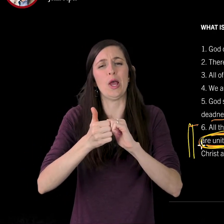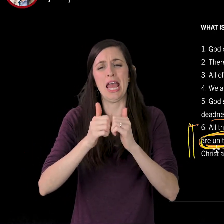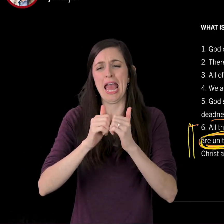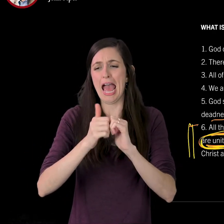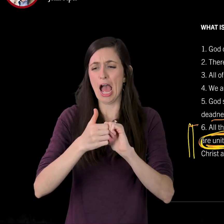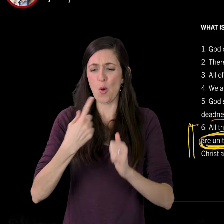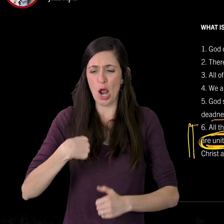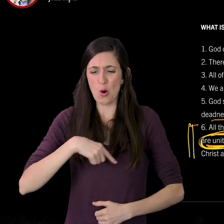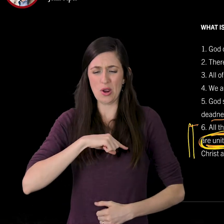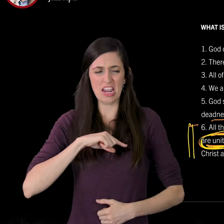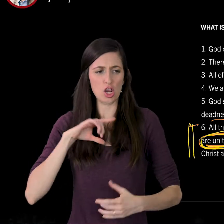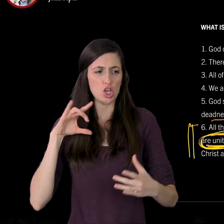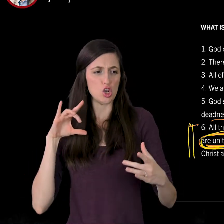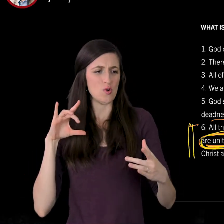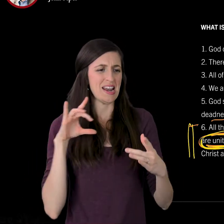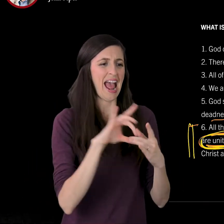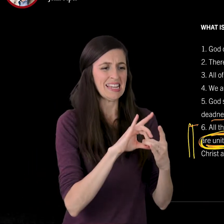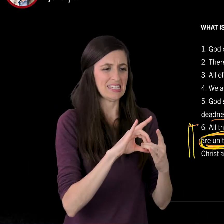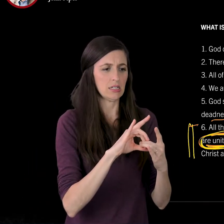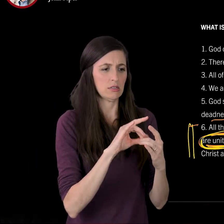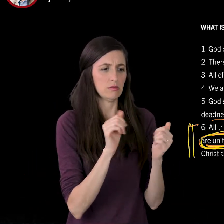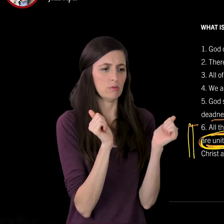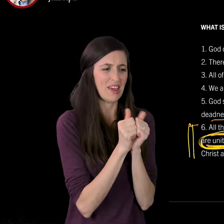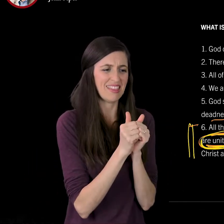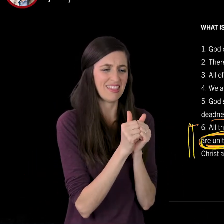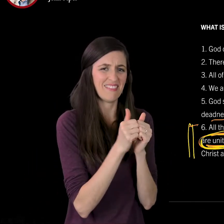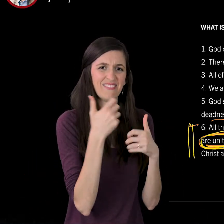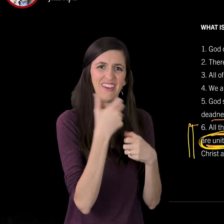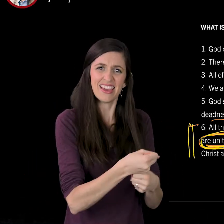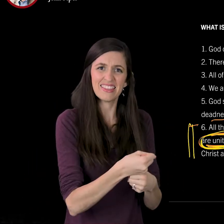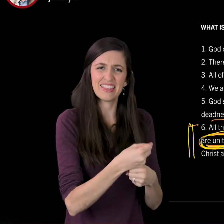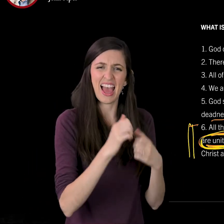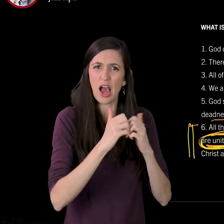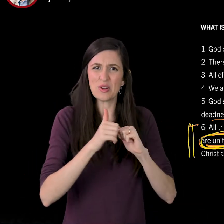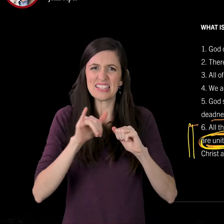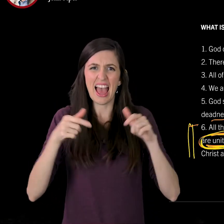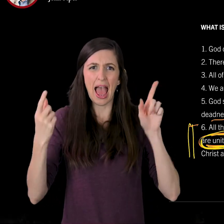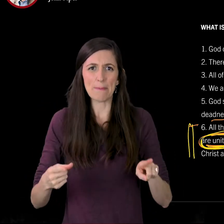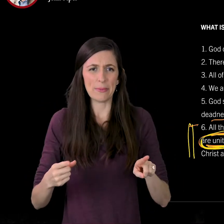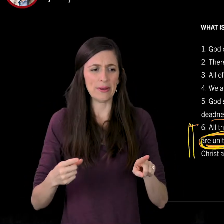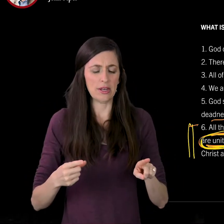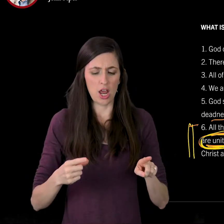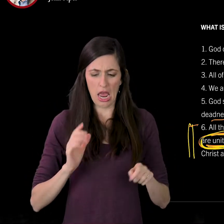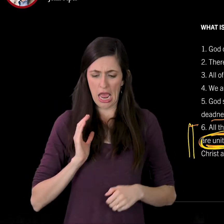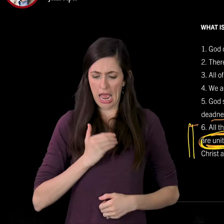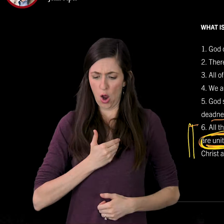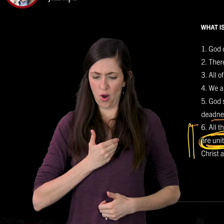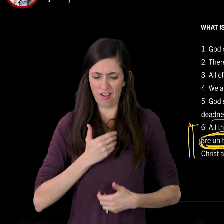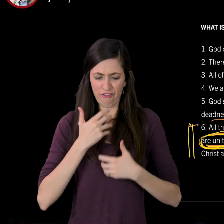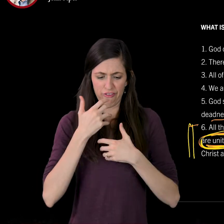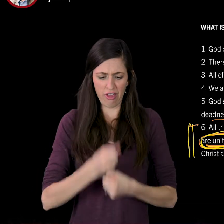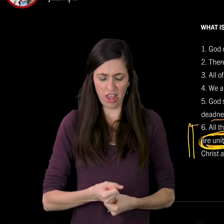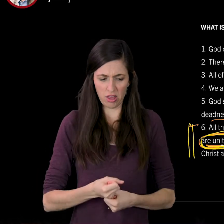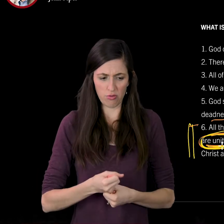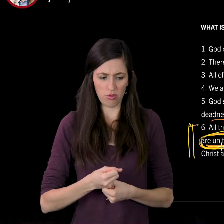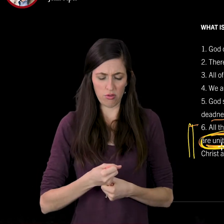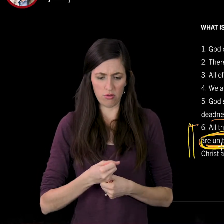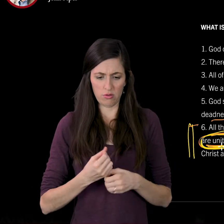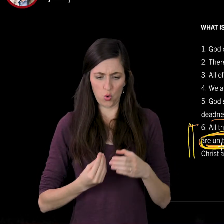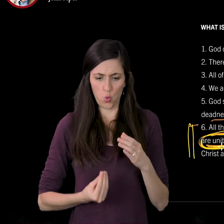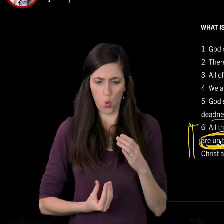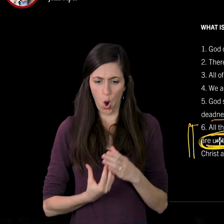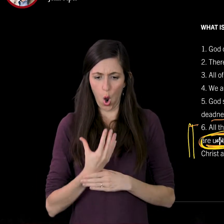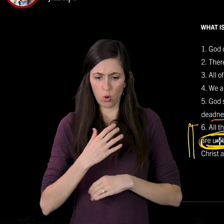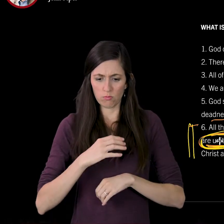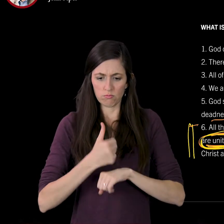are we united to Him by faith? How does that happen? How does our faith come about and how does